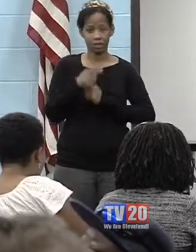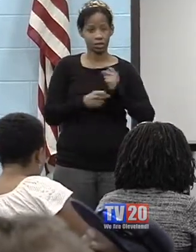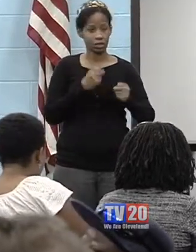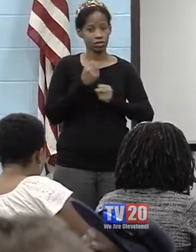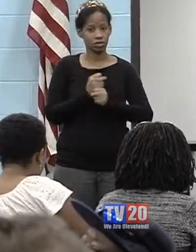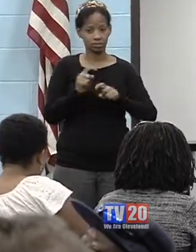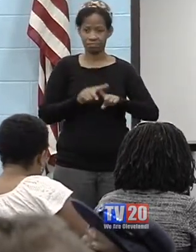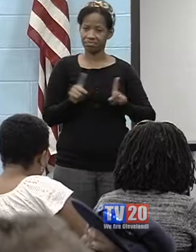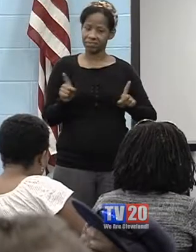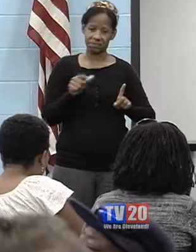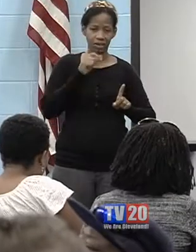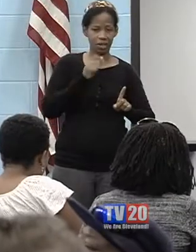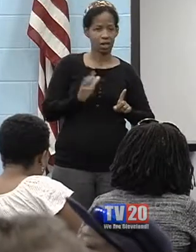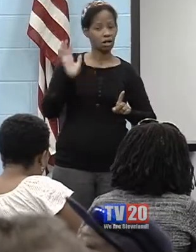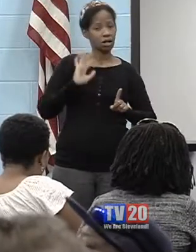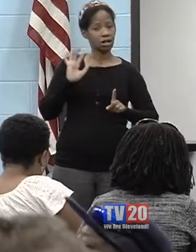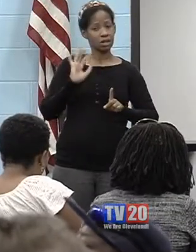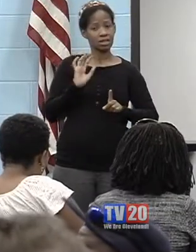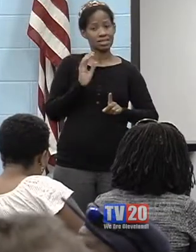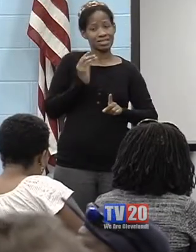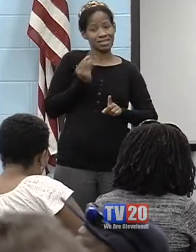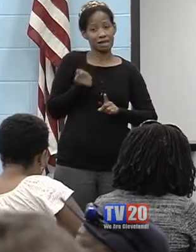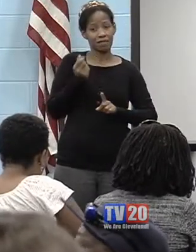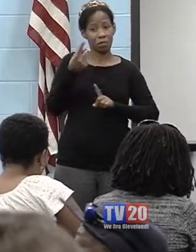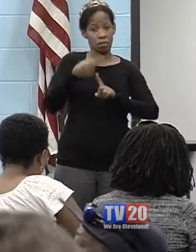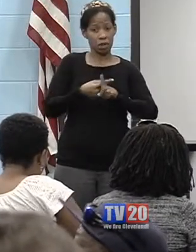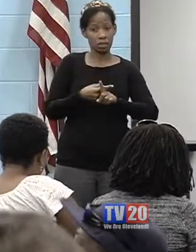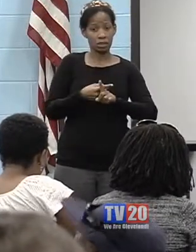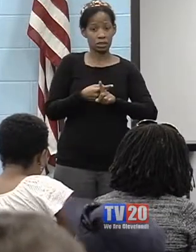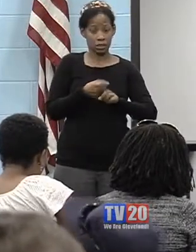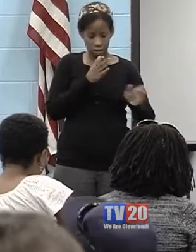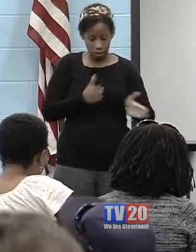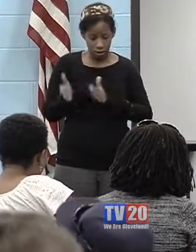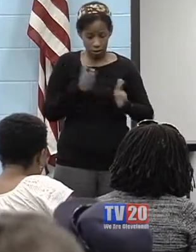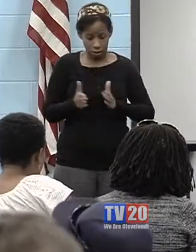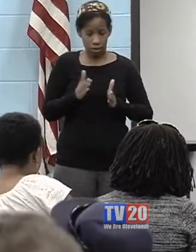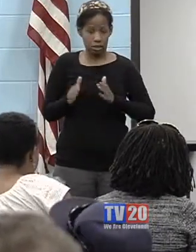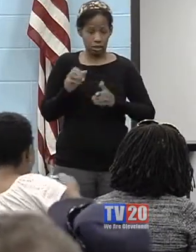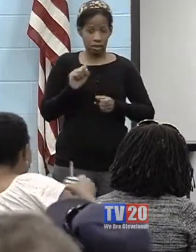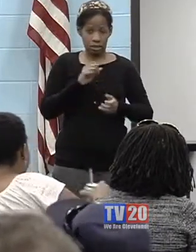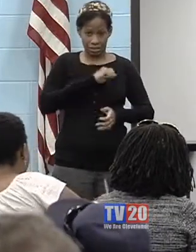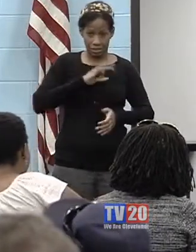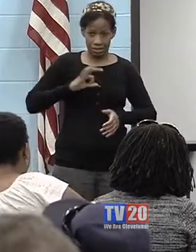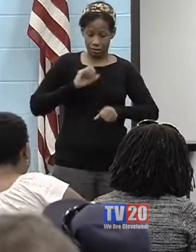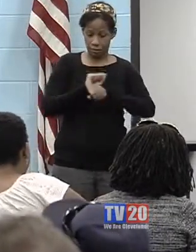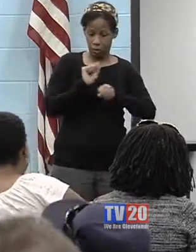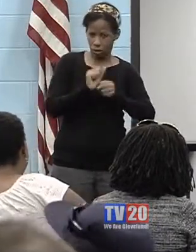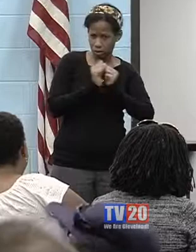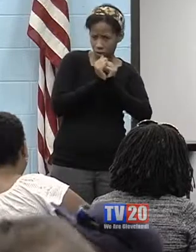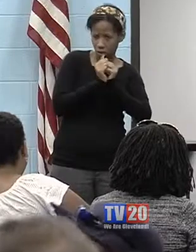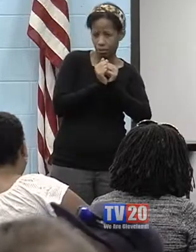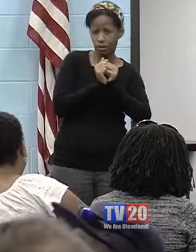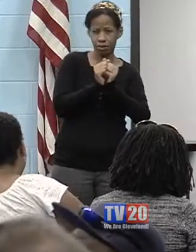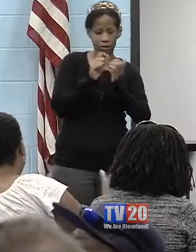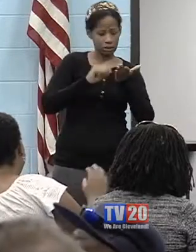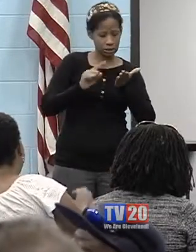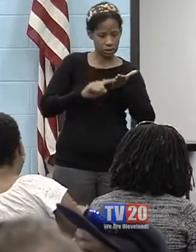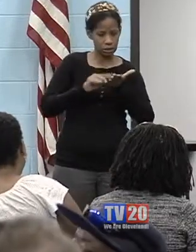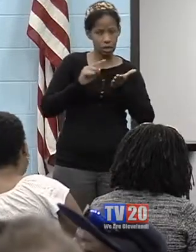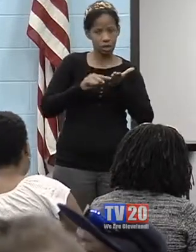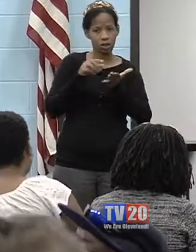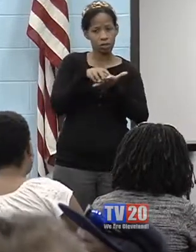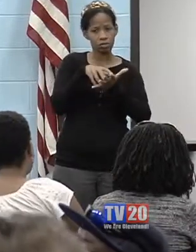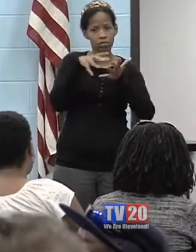is no different. For the last several months, we've been working with the staff of the Cleveland Sight Center, and we've learned so